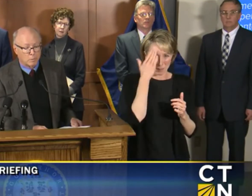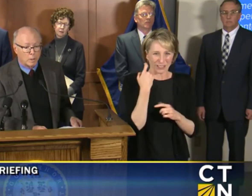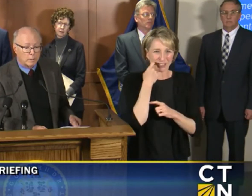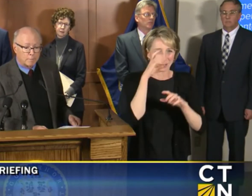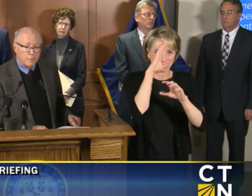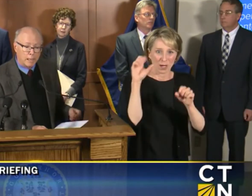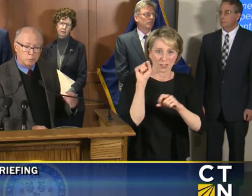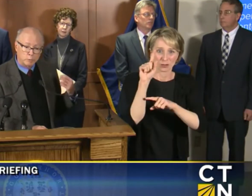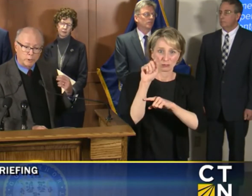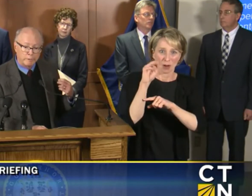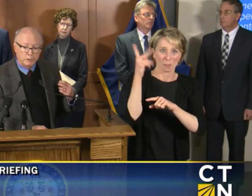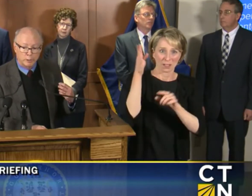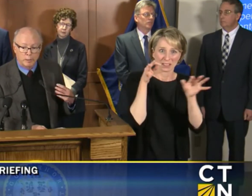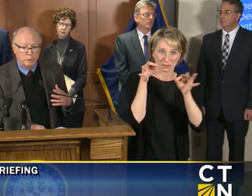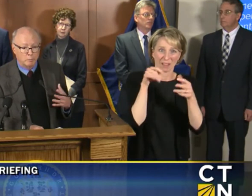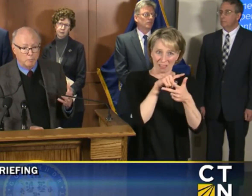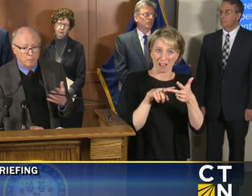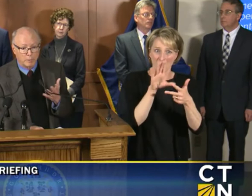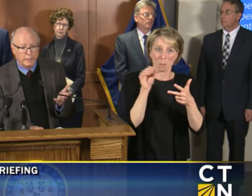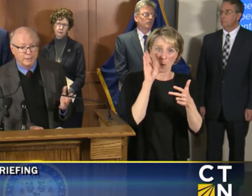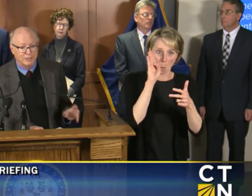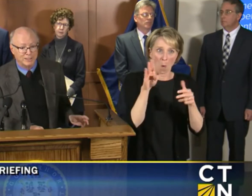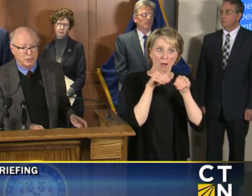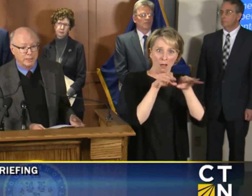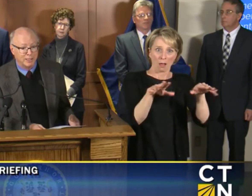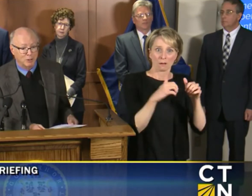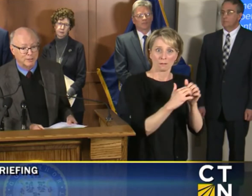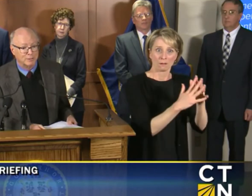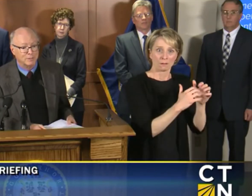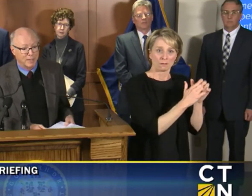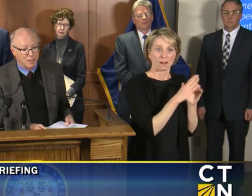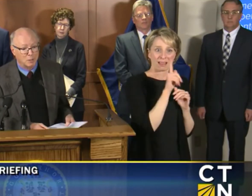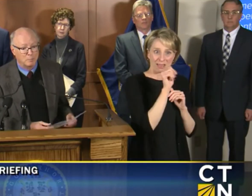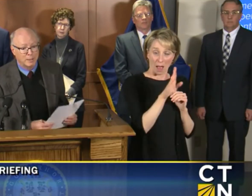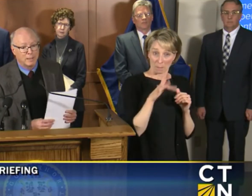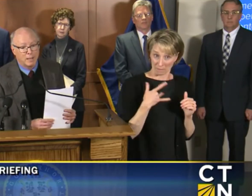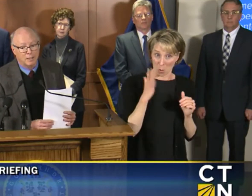national scale. Well, as was previously mentioned, we need to see the details.